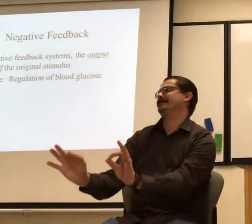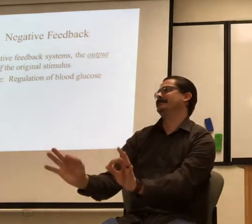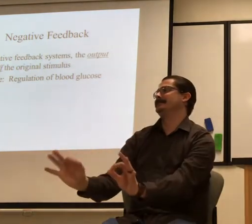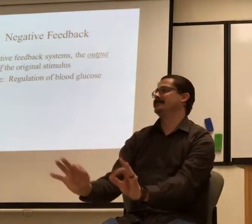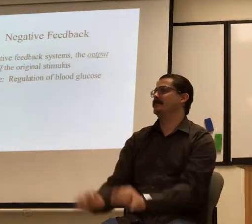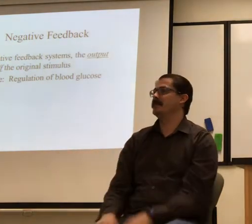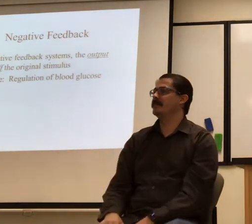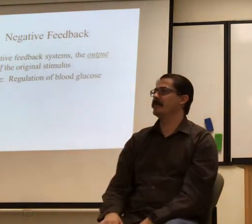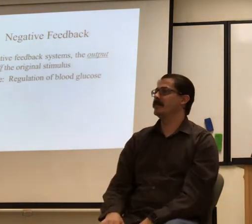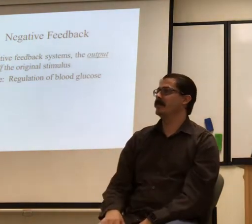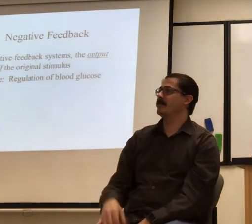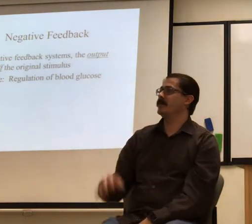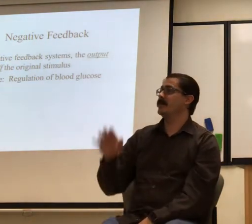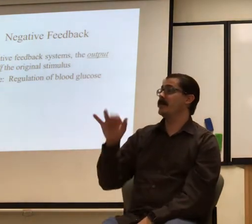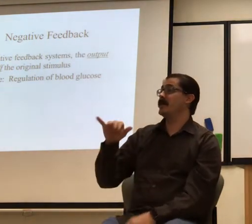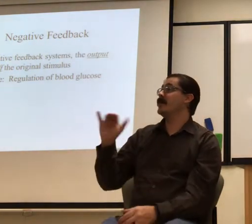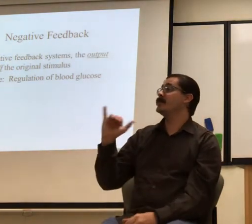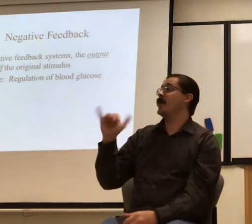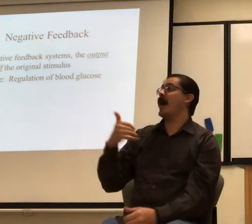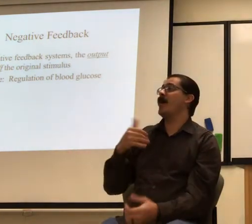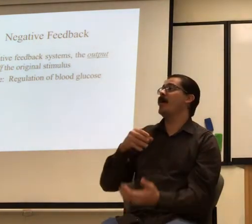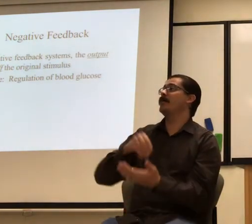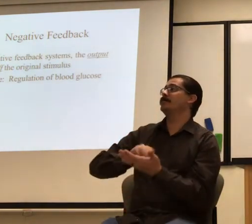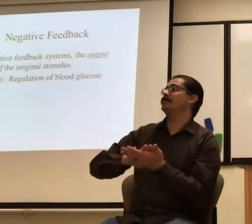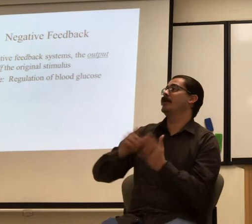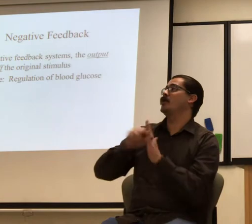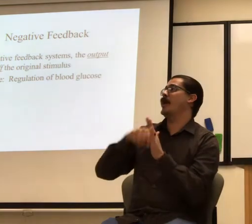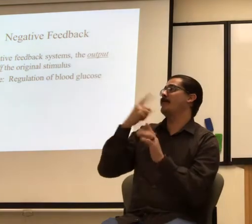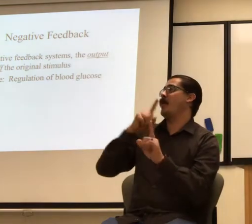It's also how I grade for attendance. Okay.